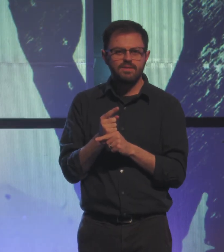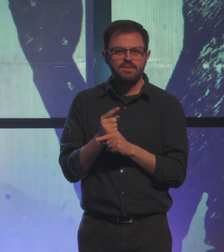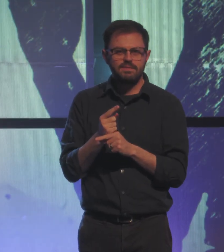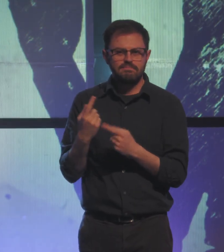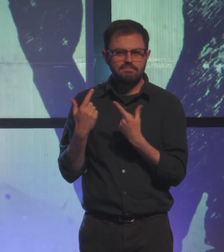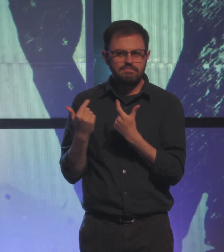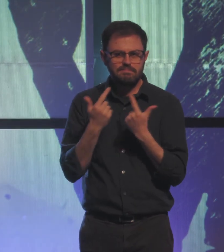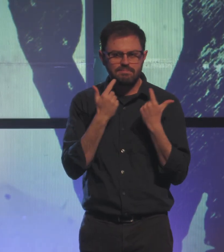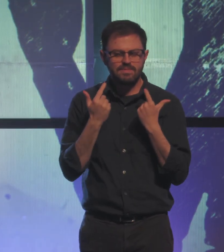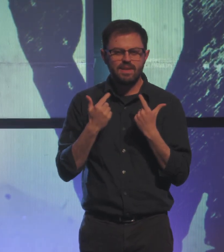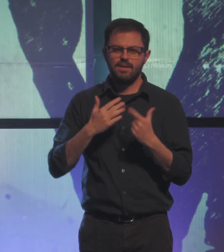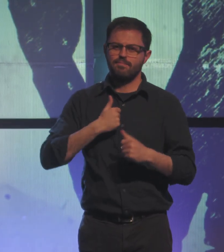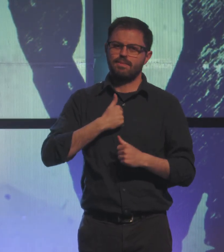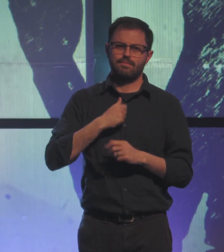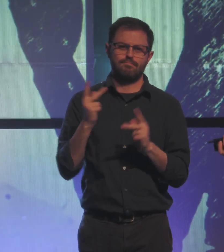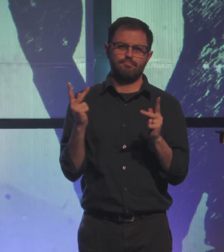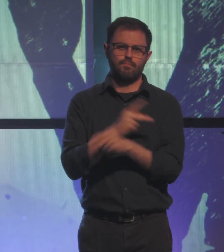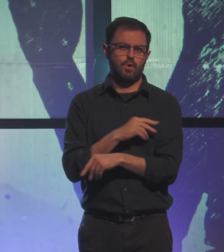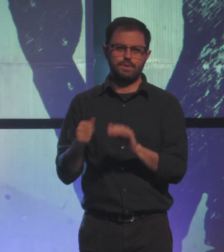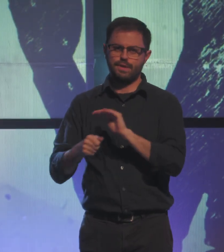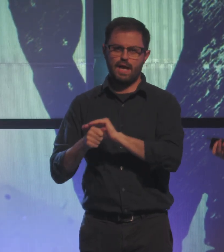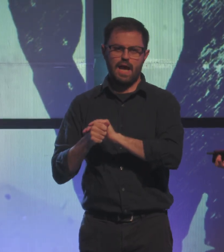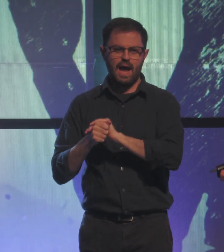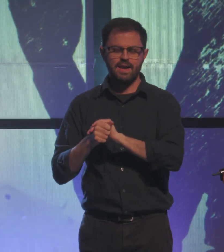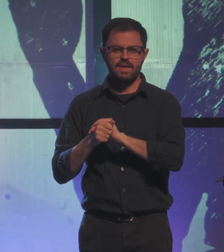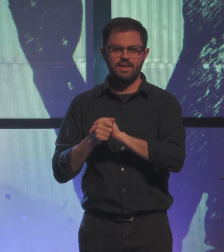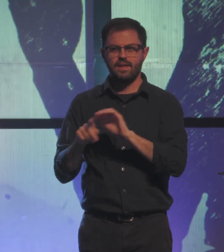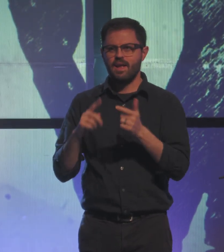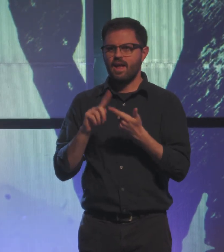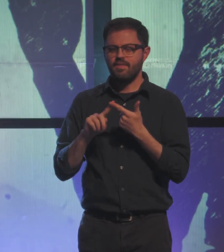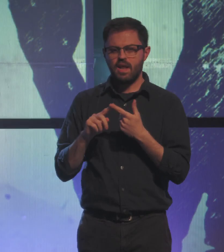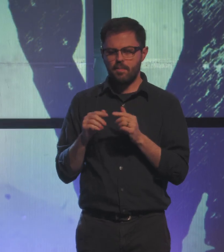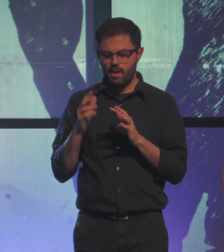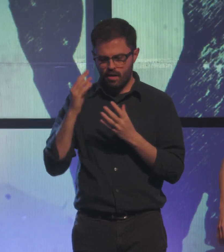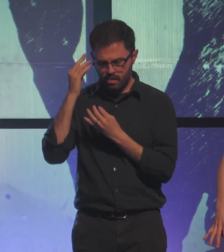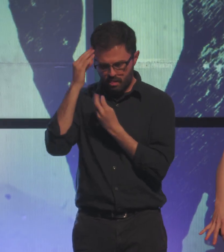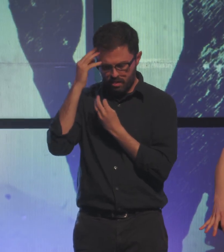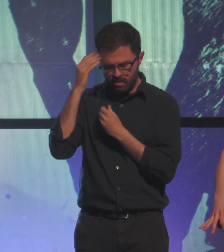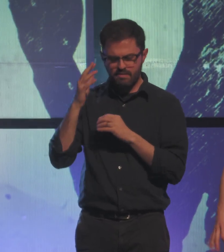It was always the worst when I was trying to hide and all of a sudden I like forgot how to breathe.